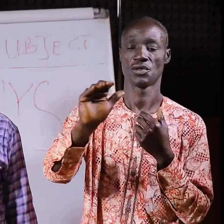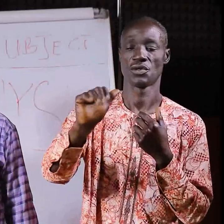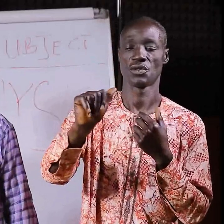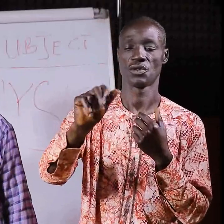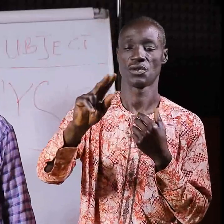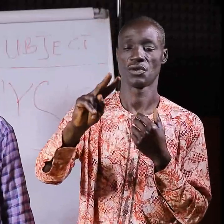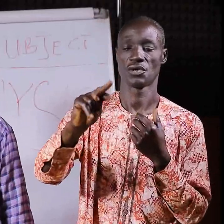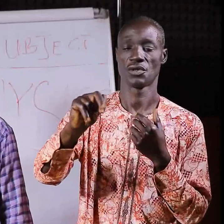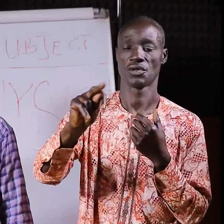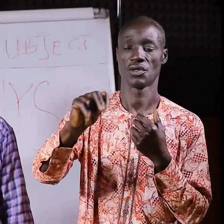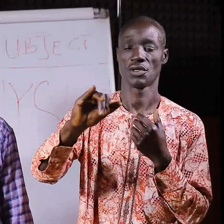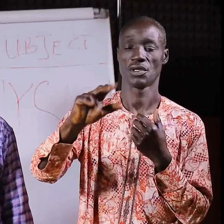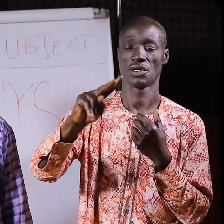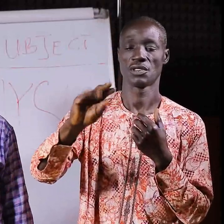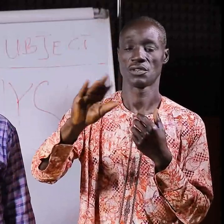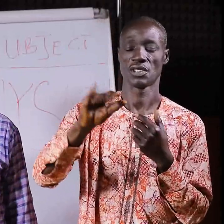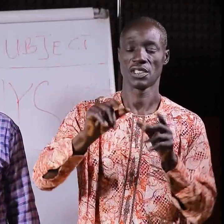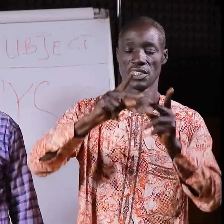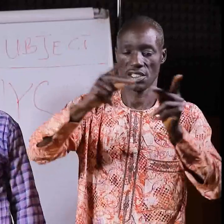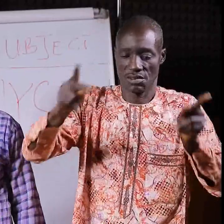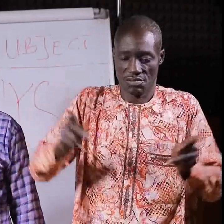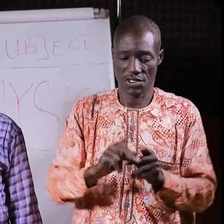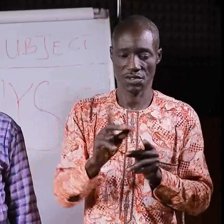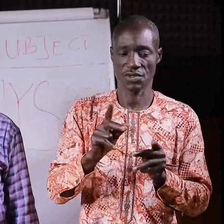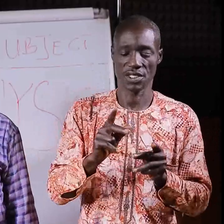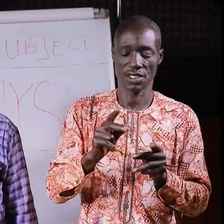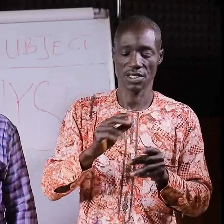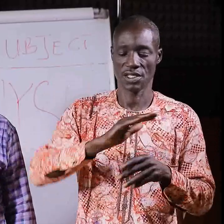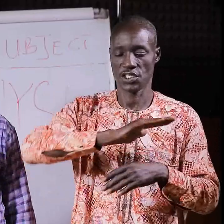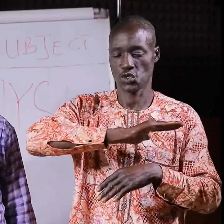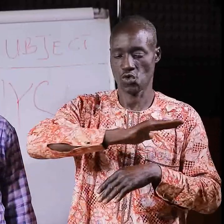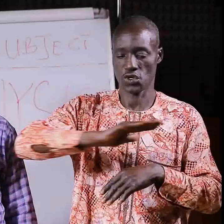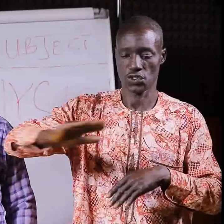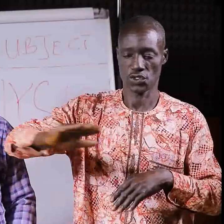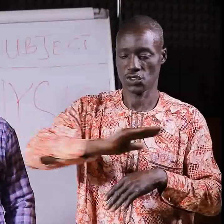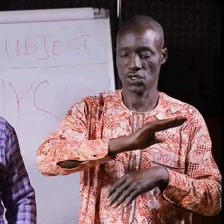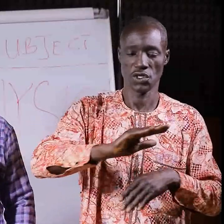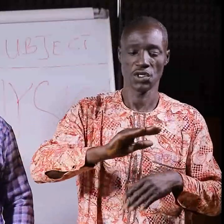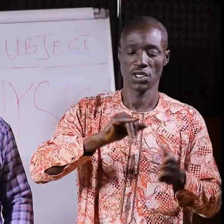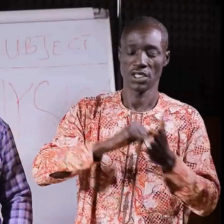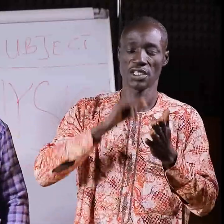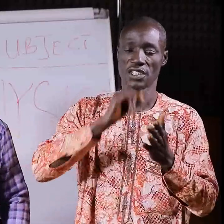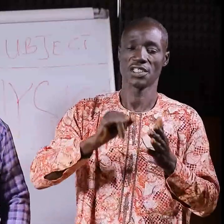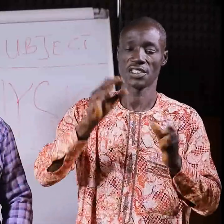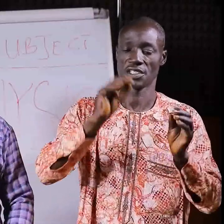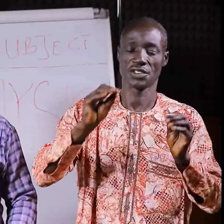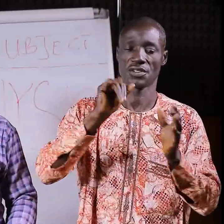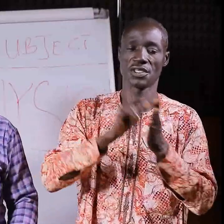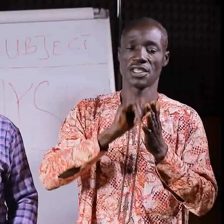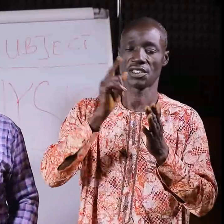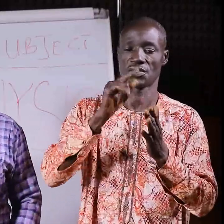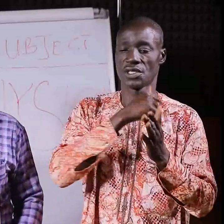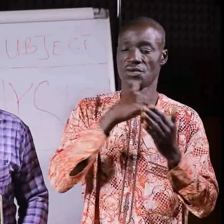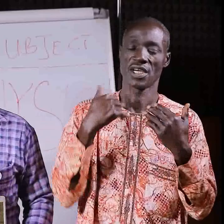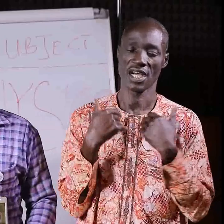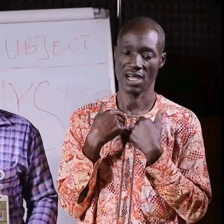antinode, and then the place where on the horizontal the displacement is 0, that is where we